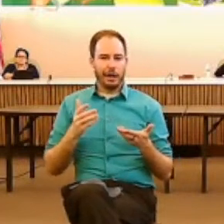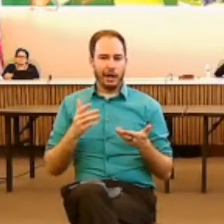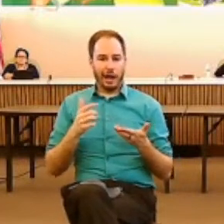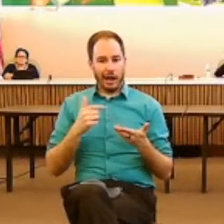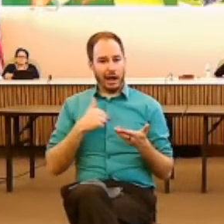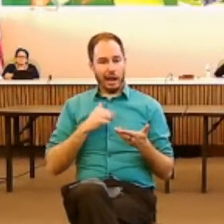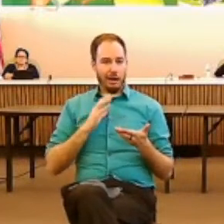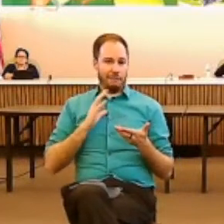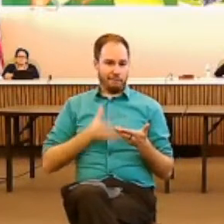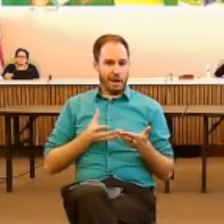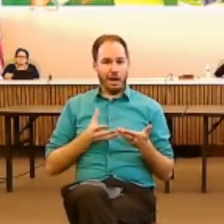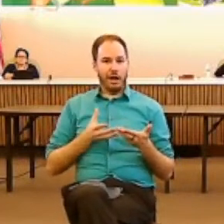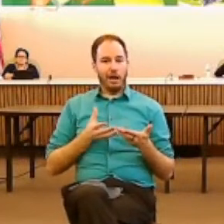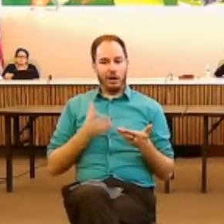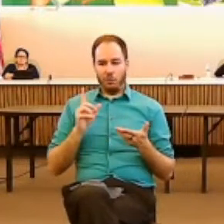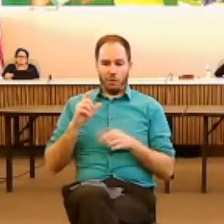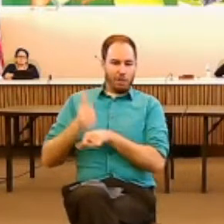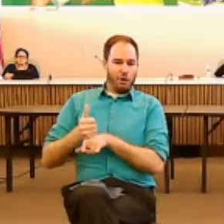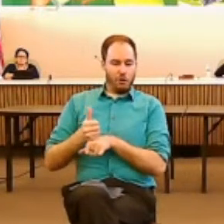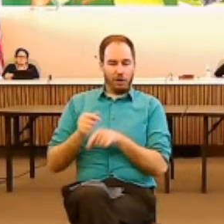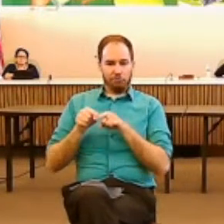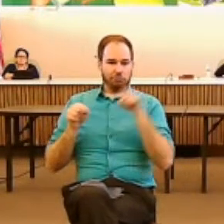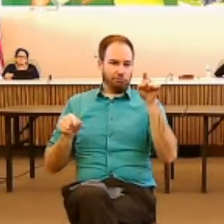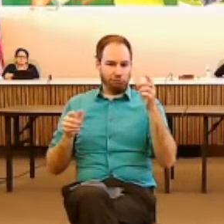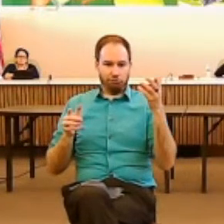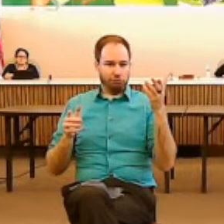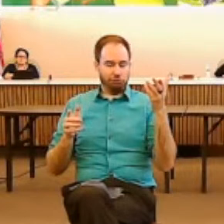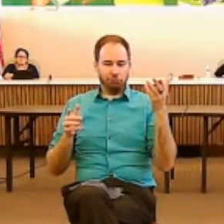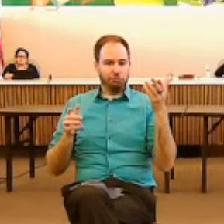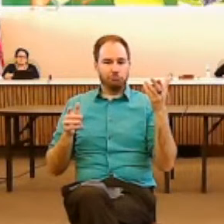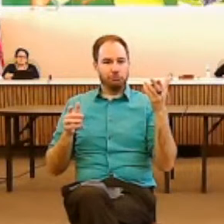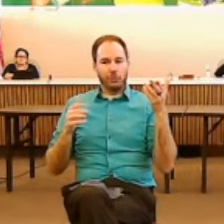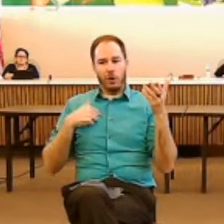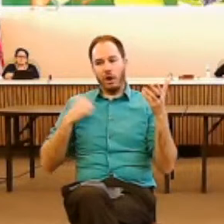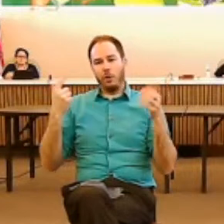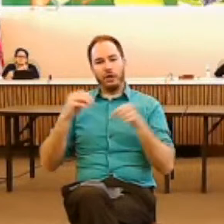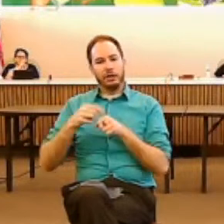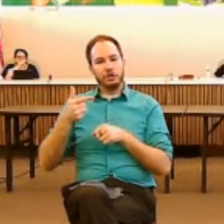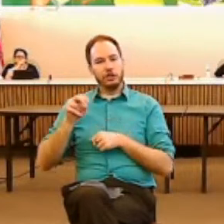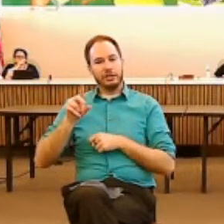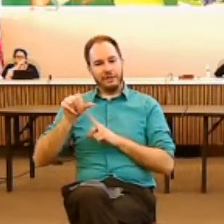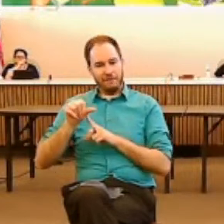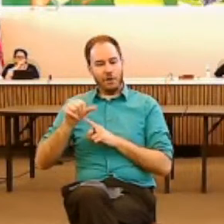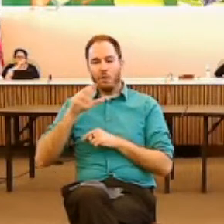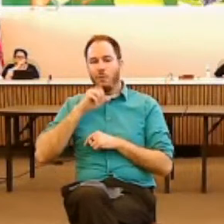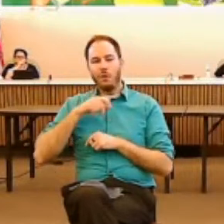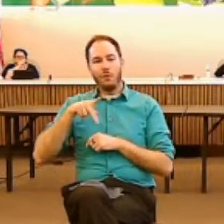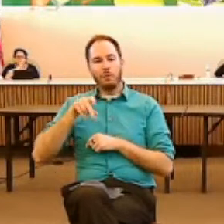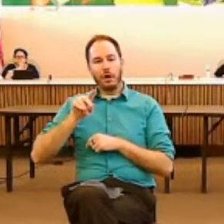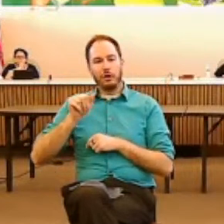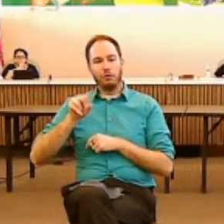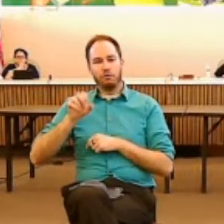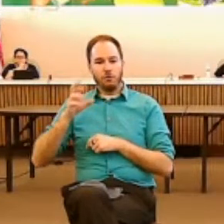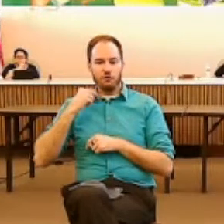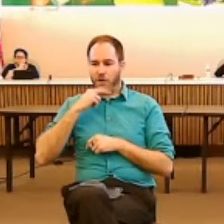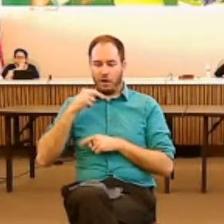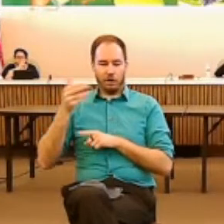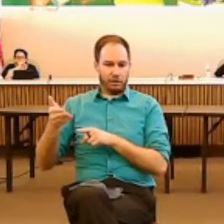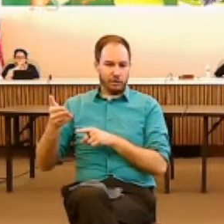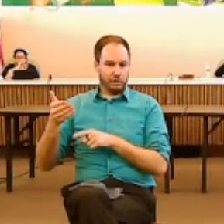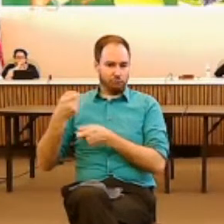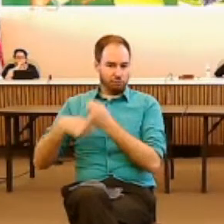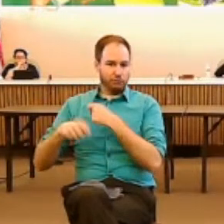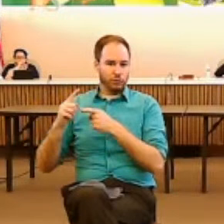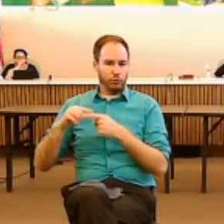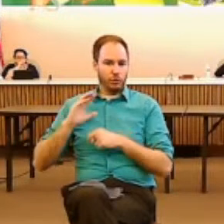I'm fond of our locations. Our newest one that just opened is in Geneva, where the old Ponderosa restaurant was.